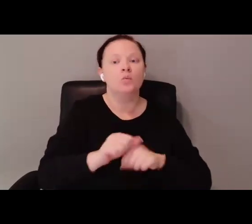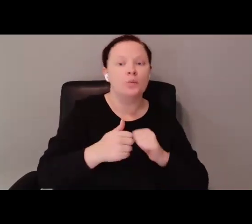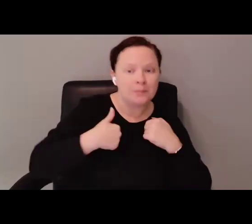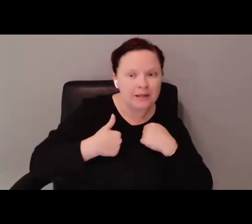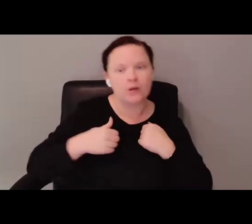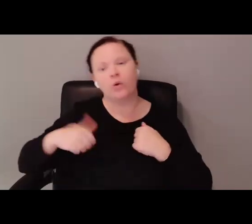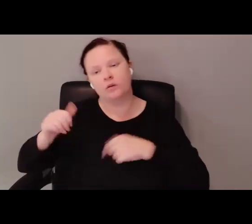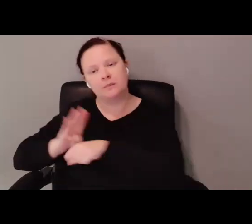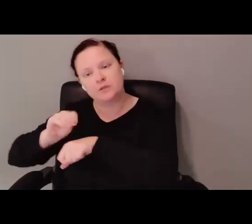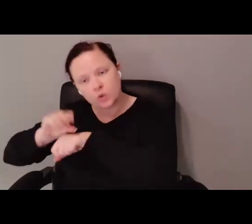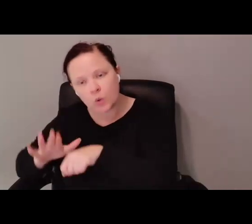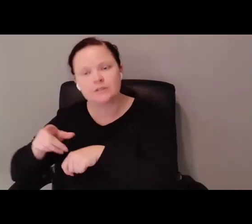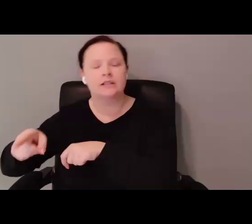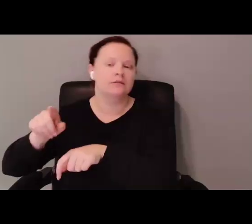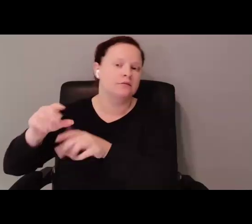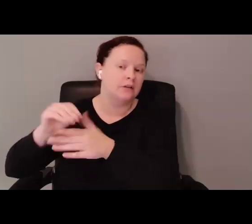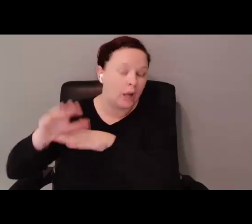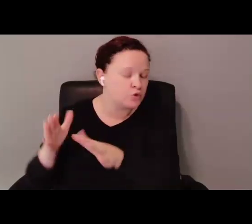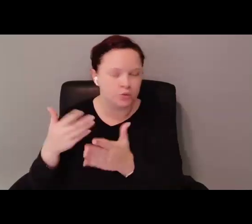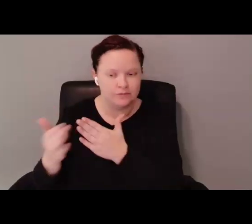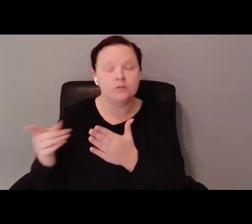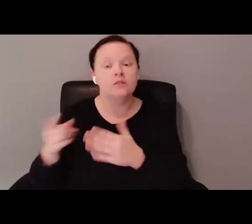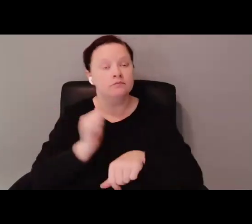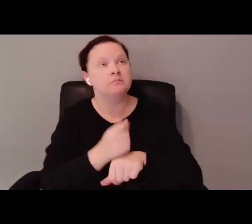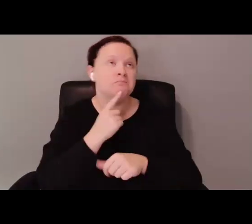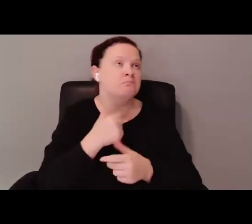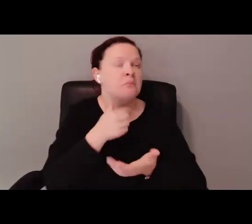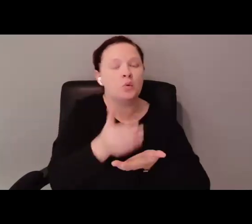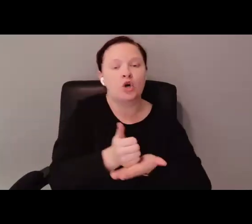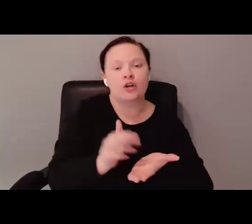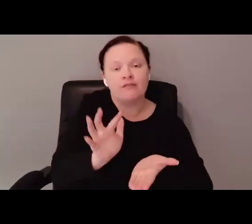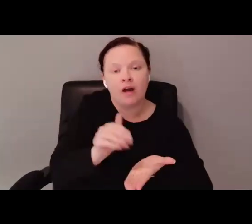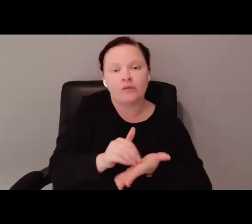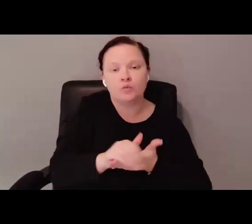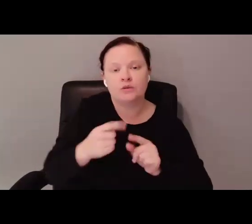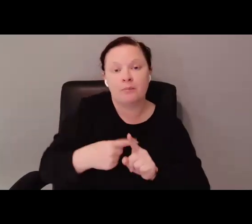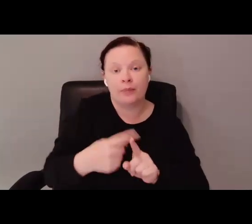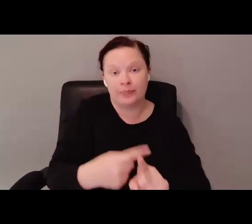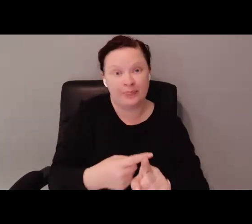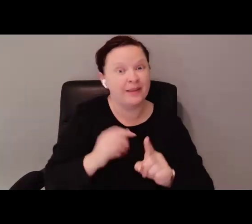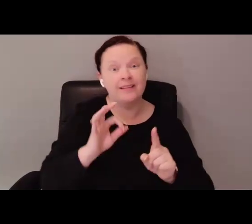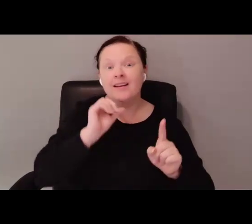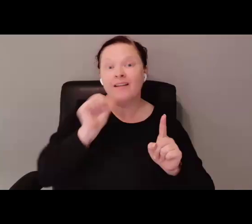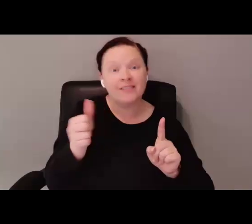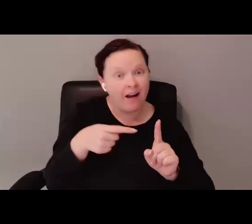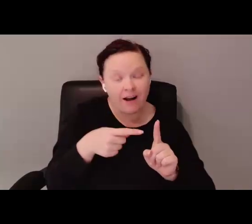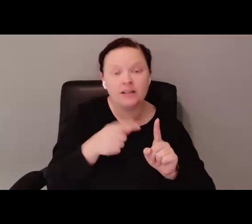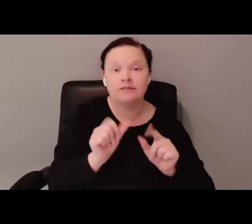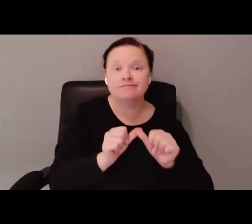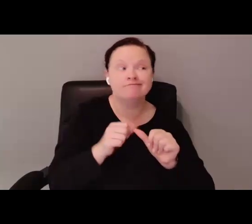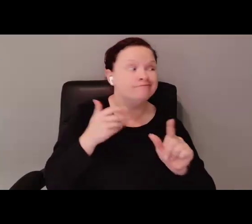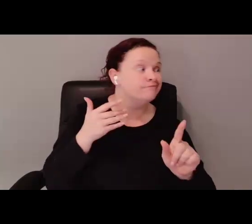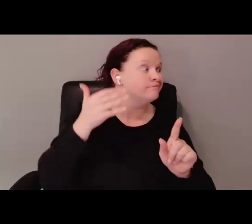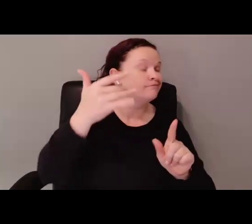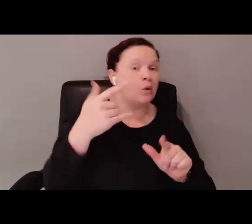business consultant or your counselor. If you say, hey, I'm going to make $5,000 a month, if you don't do that and it's getting close to